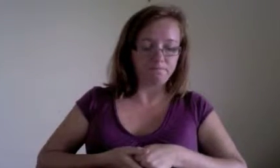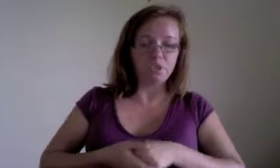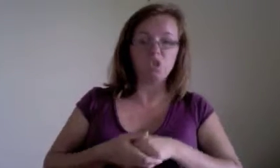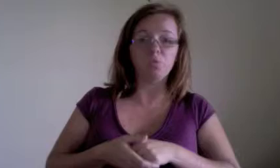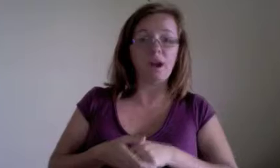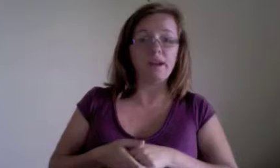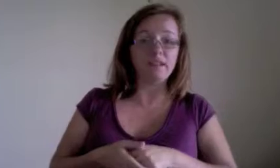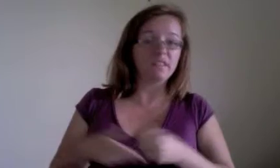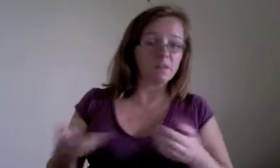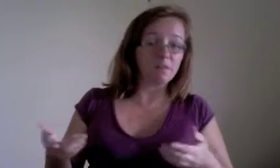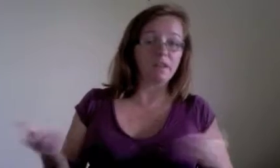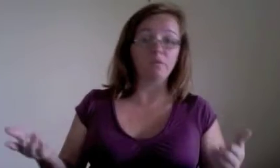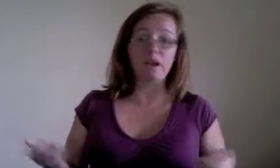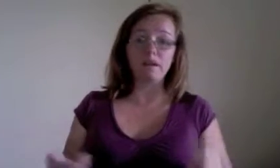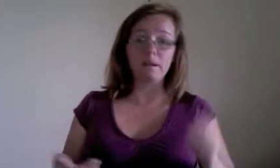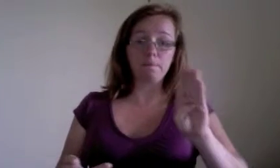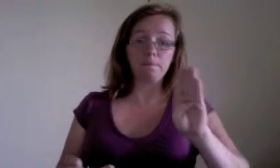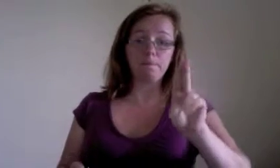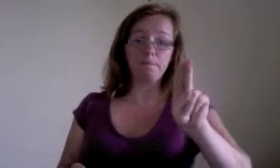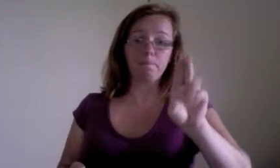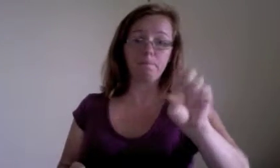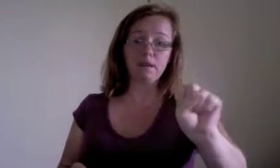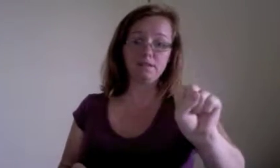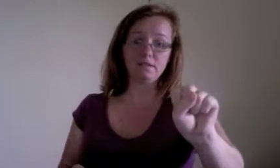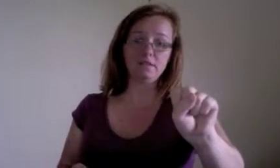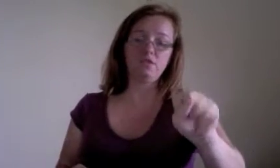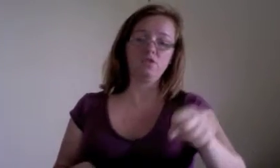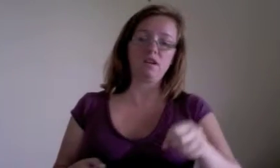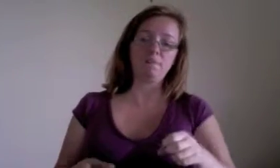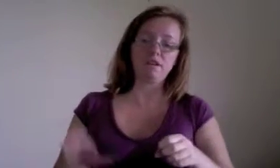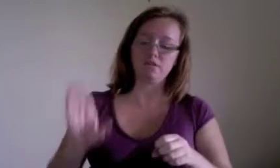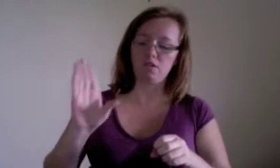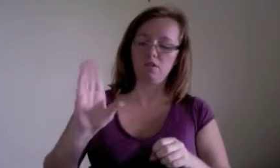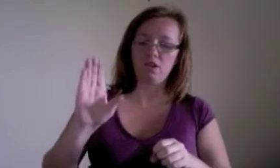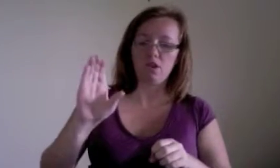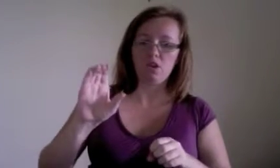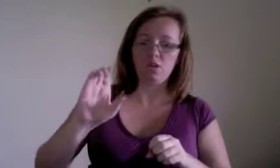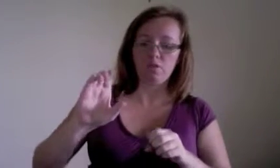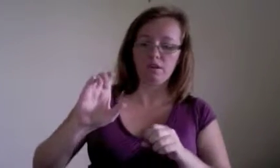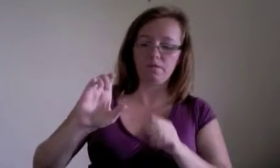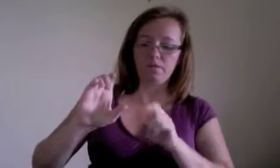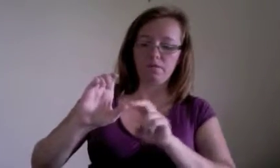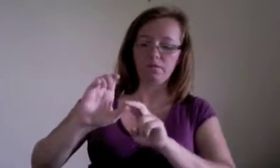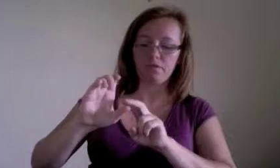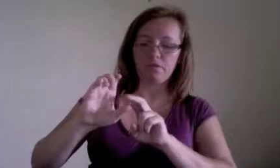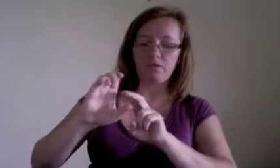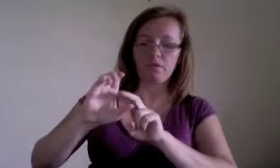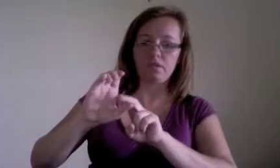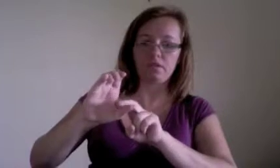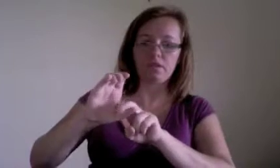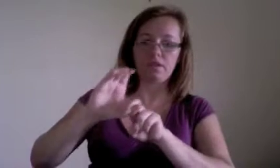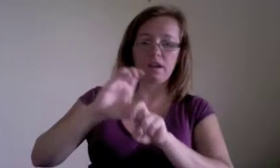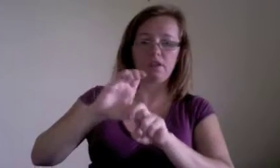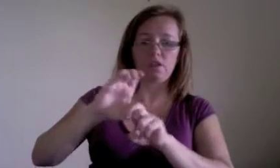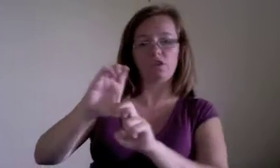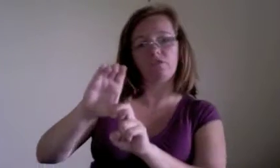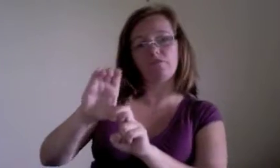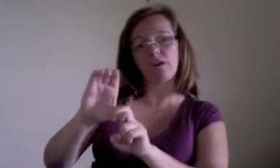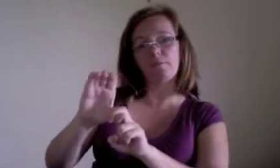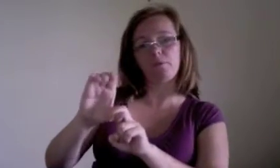Did you ride in something like ride in a bus? Did you ride in a bus? So you want to kind of hook your thumb onto